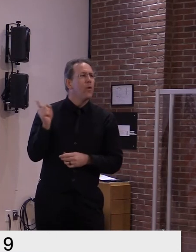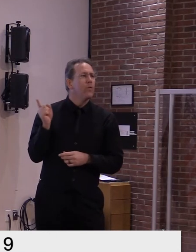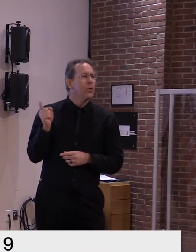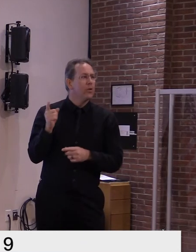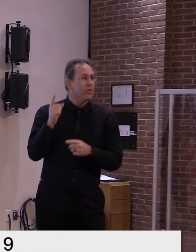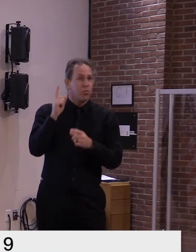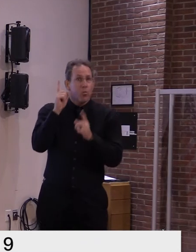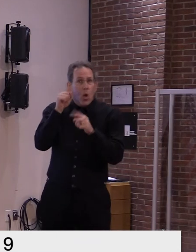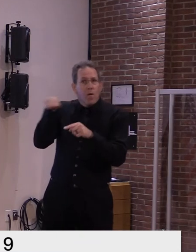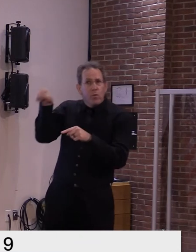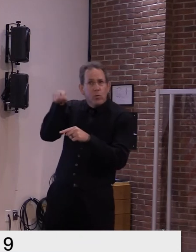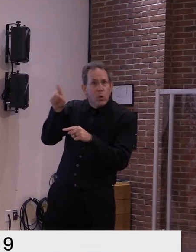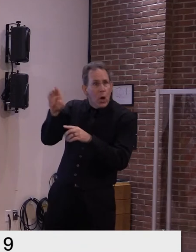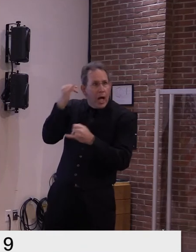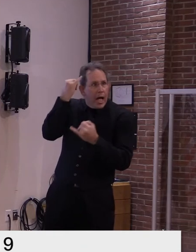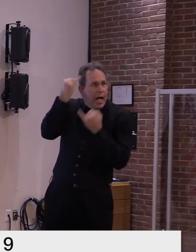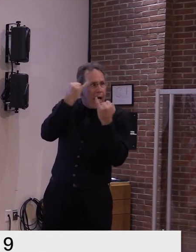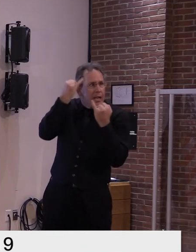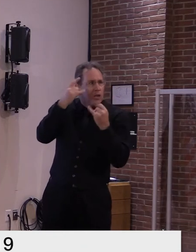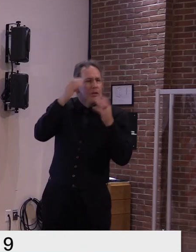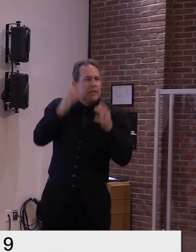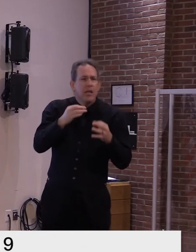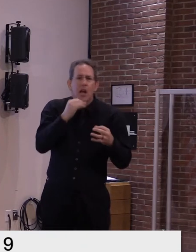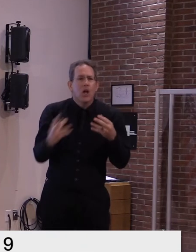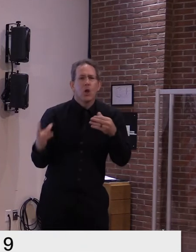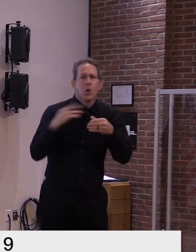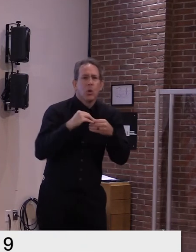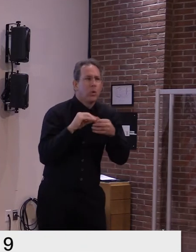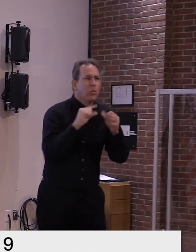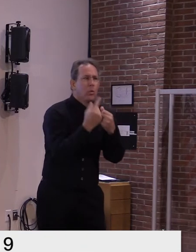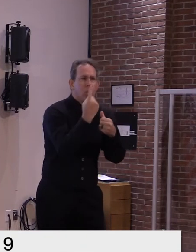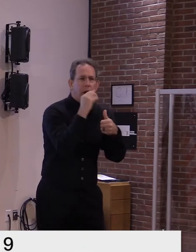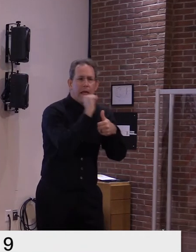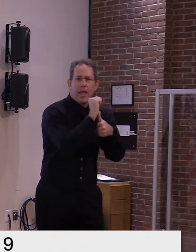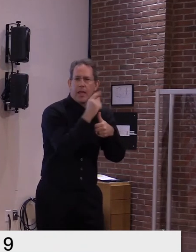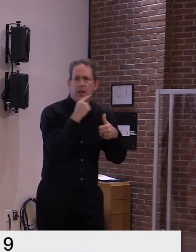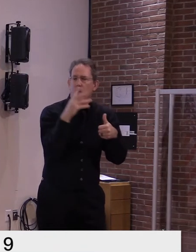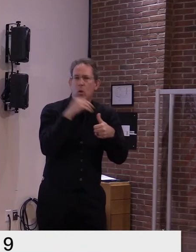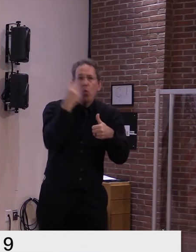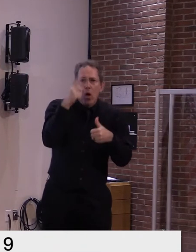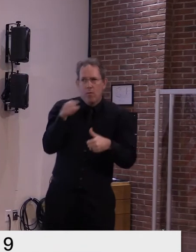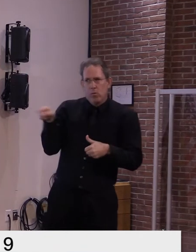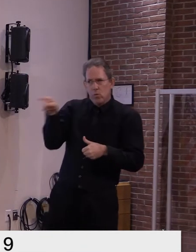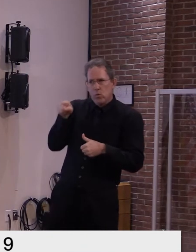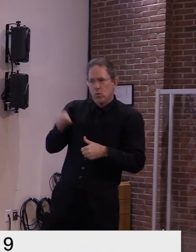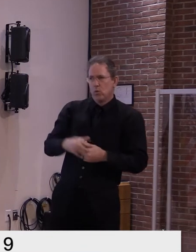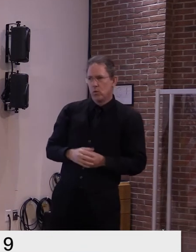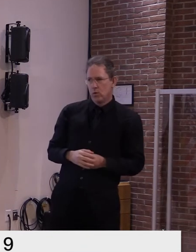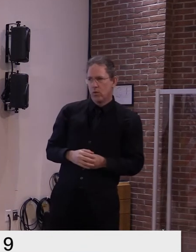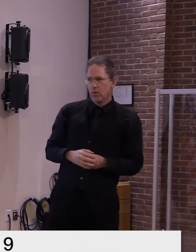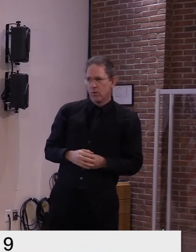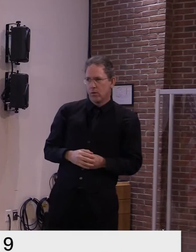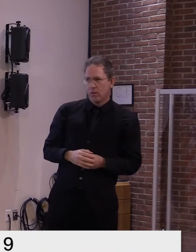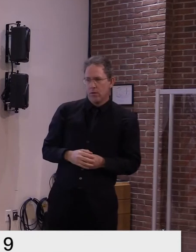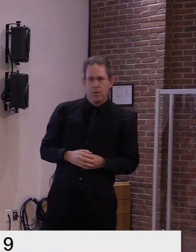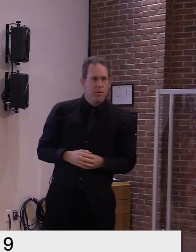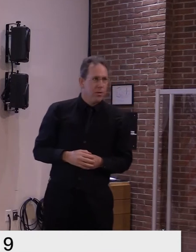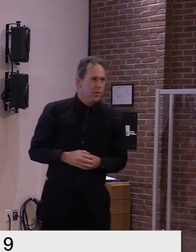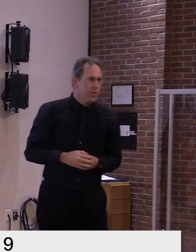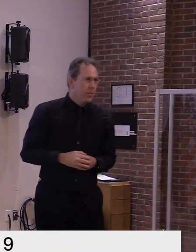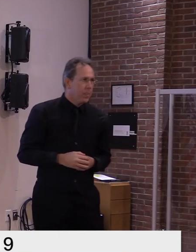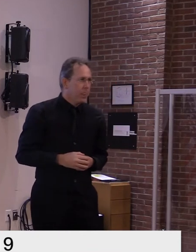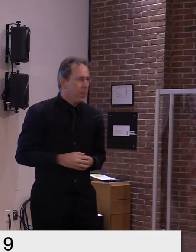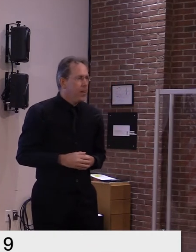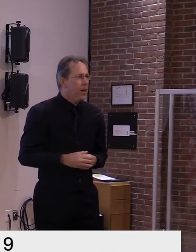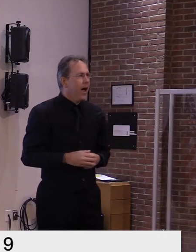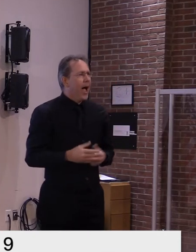not administer this to all emergency responders first? I don't,